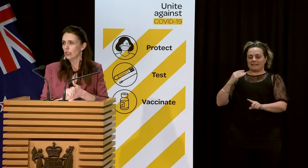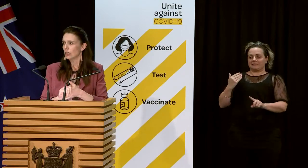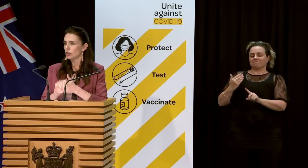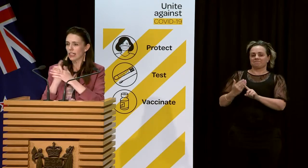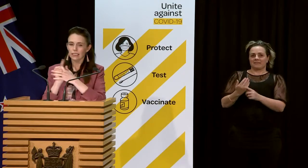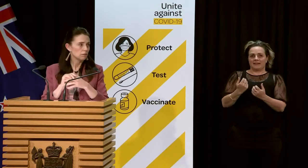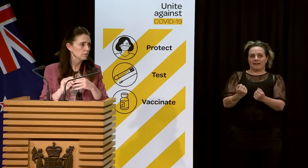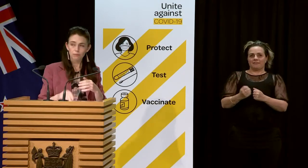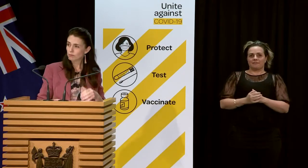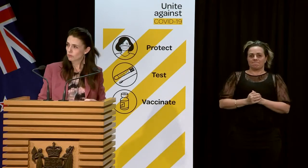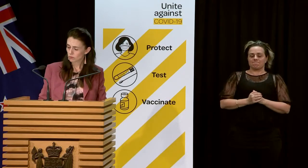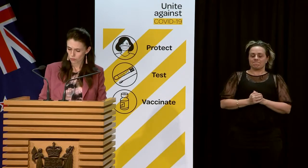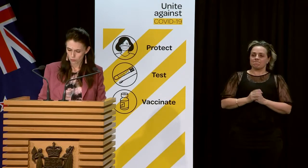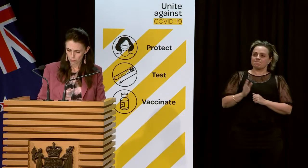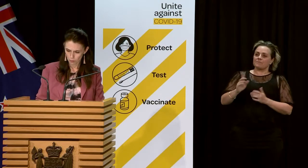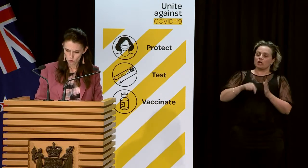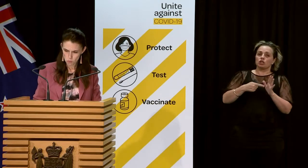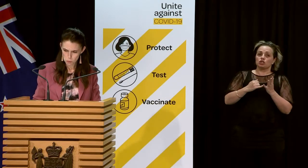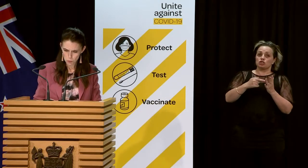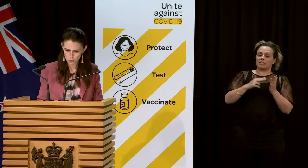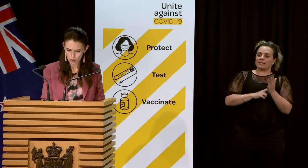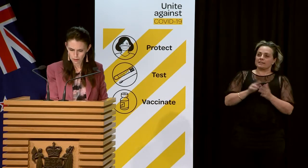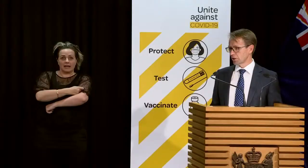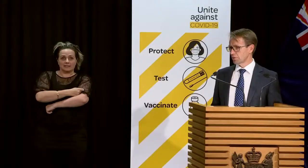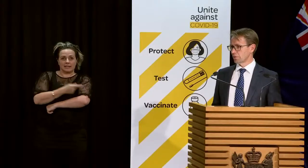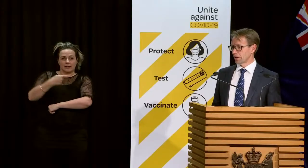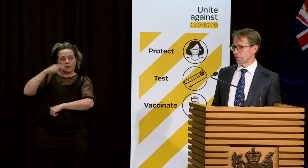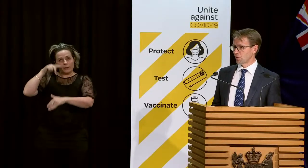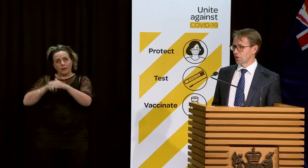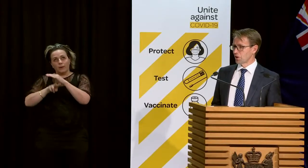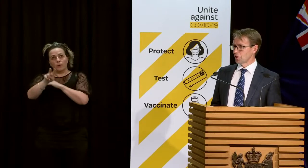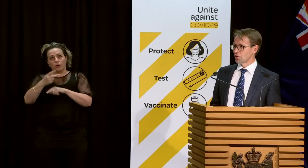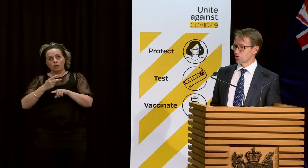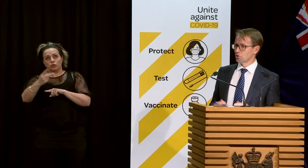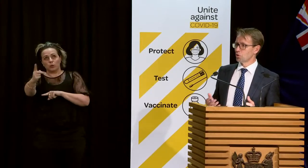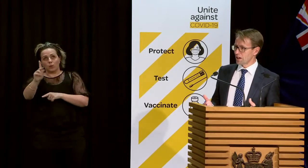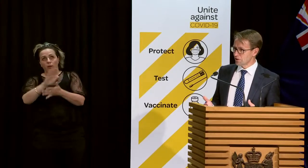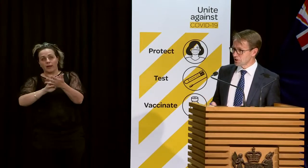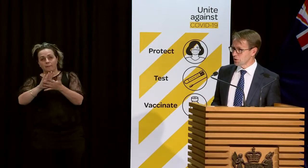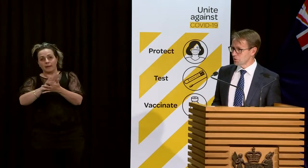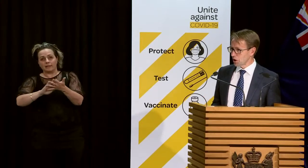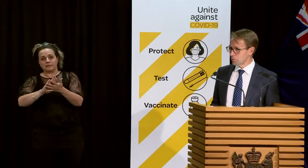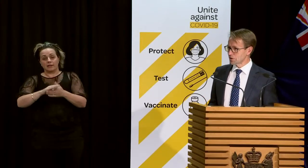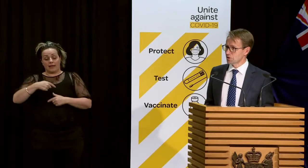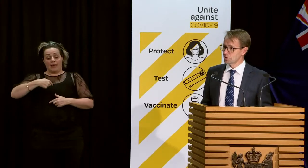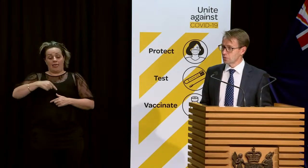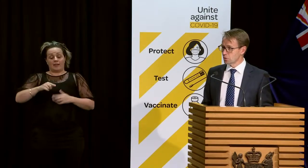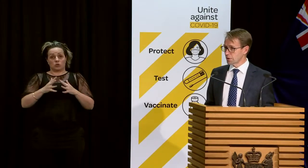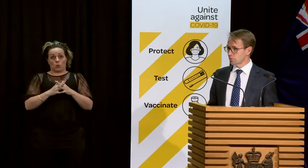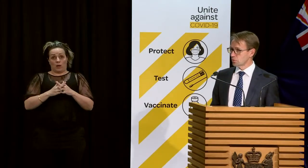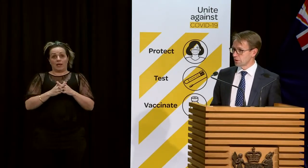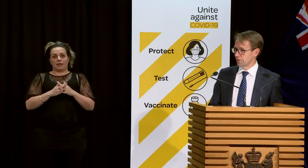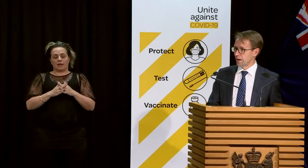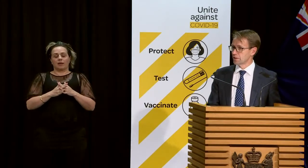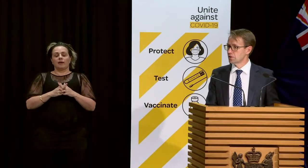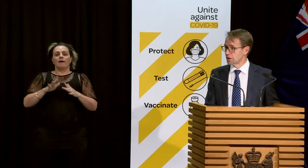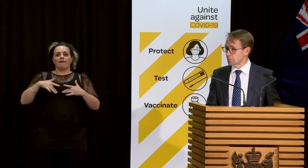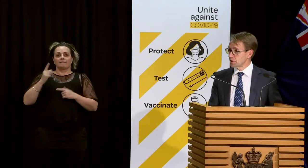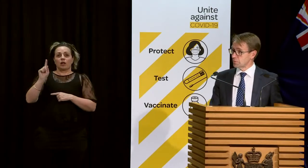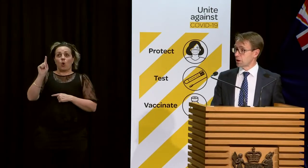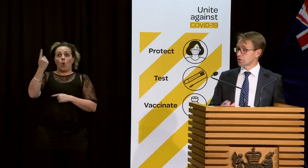Minister, just on the back to the traffic light system. So sooner or later this week, we're hoping sooner, Auckland will hit